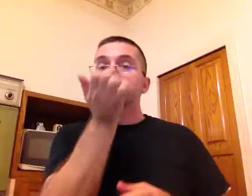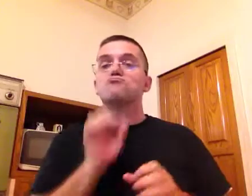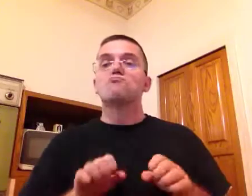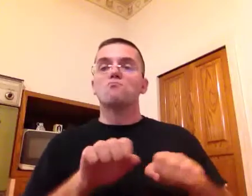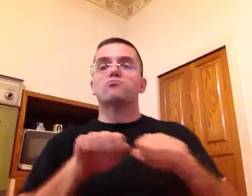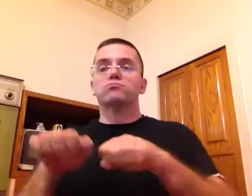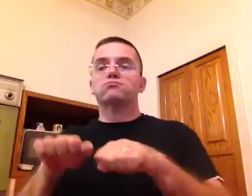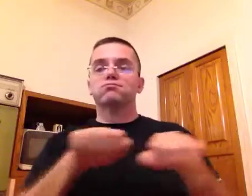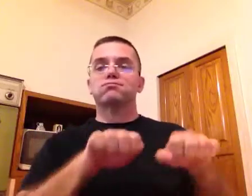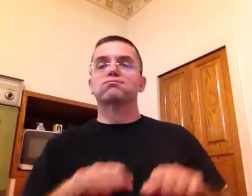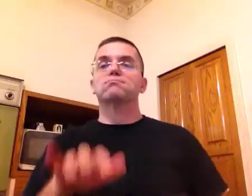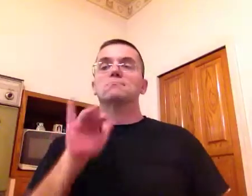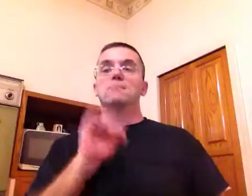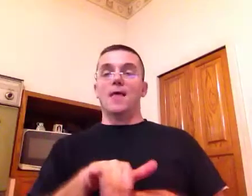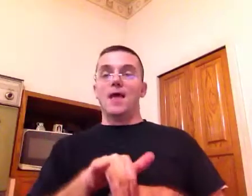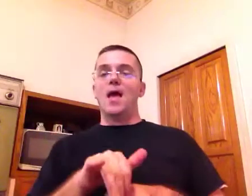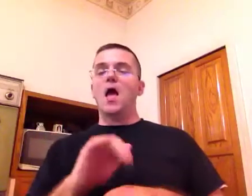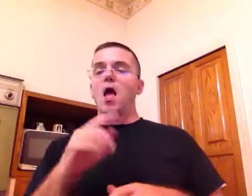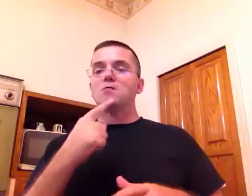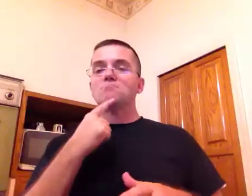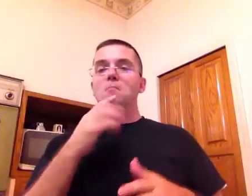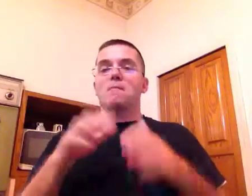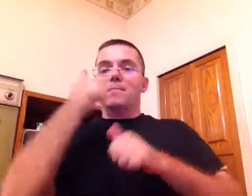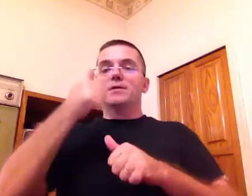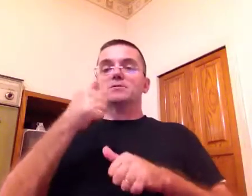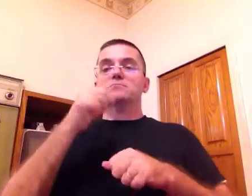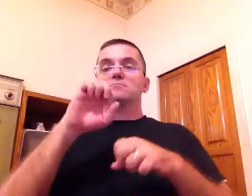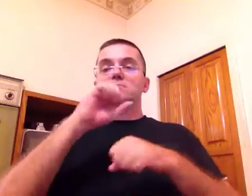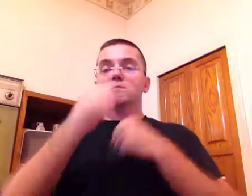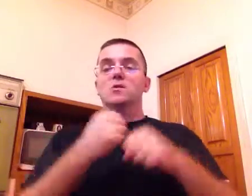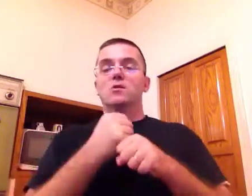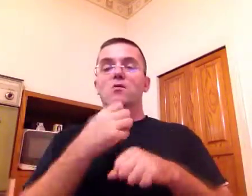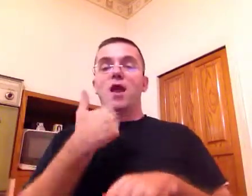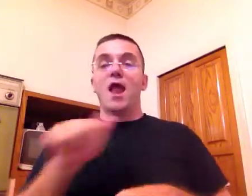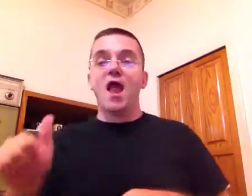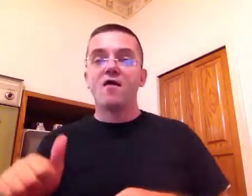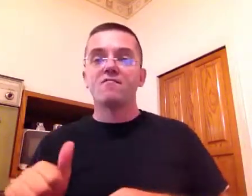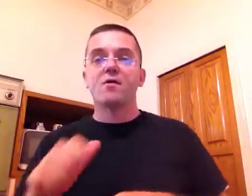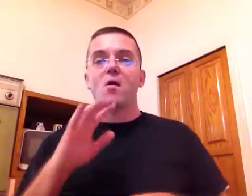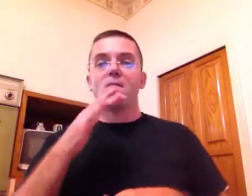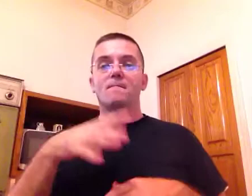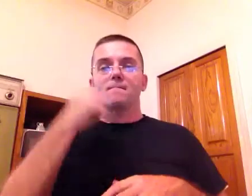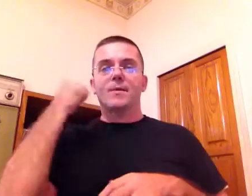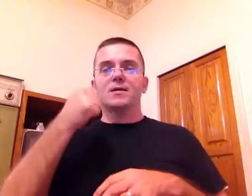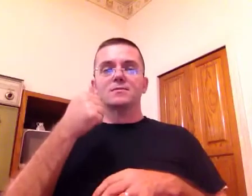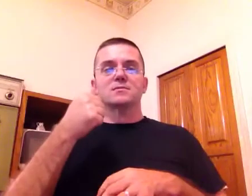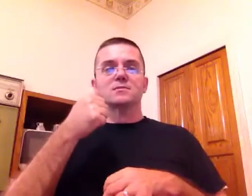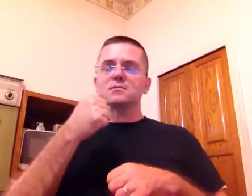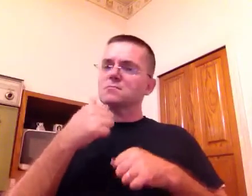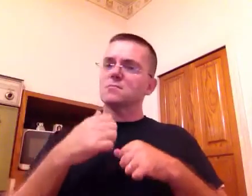year ever. Best year ever is the hashtag. Best year ever. Is that what we called it? Best year ever?